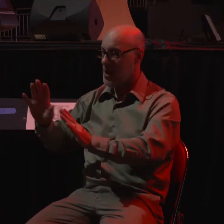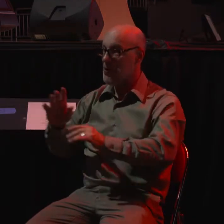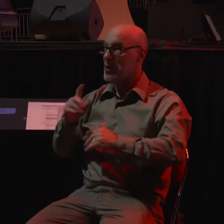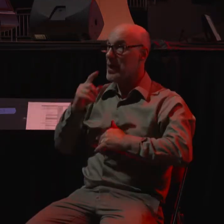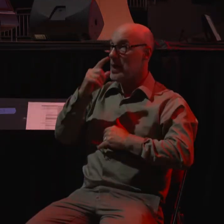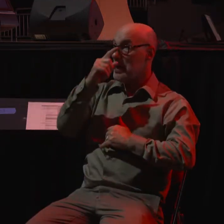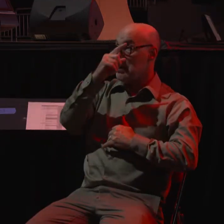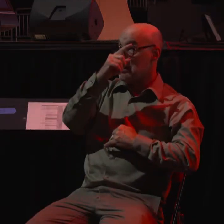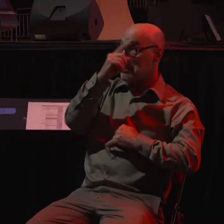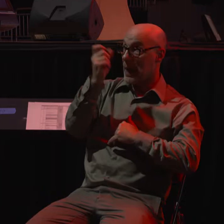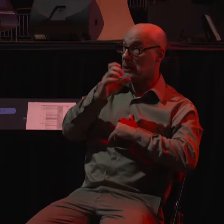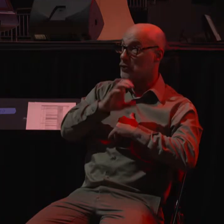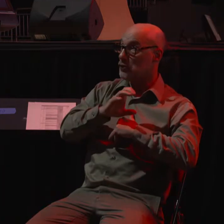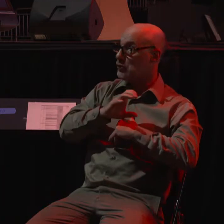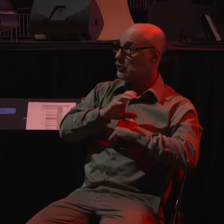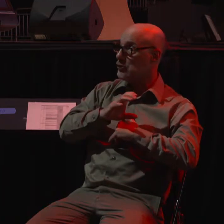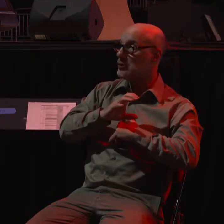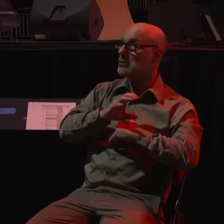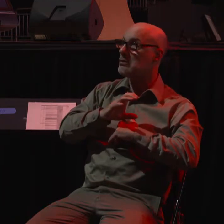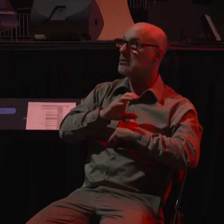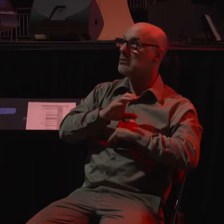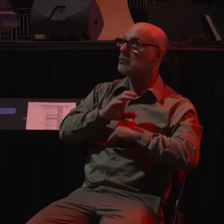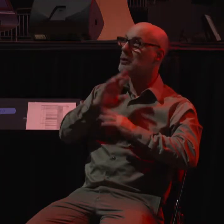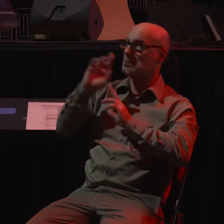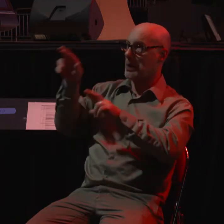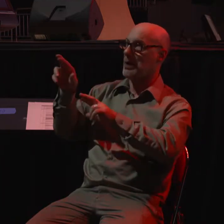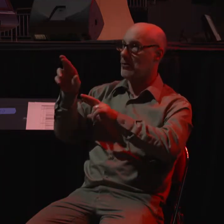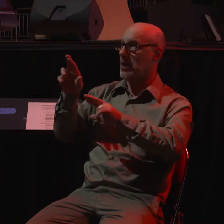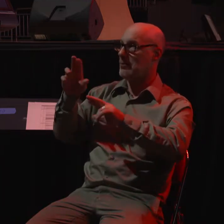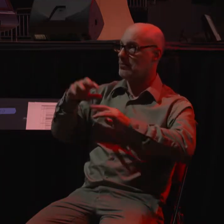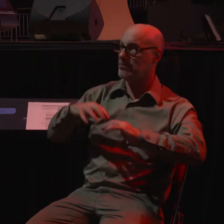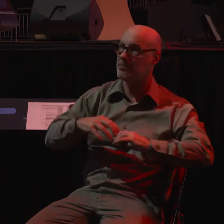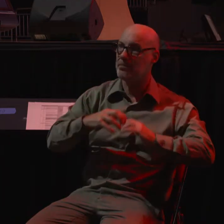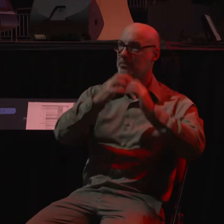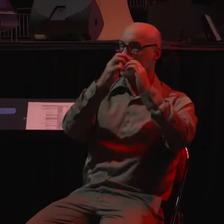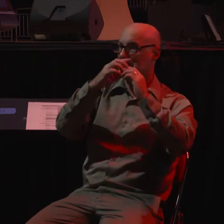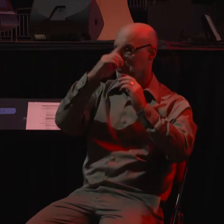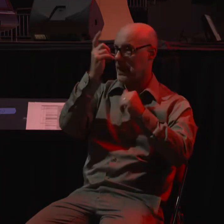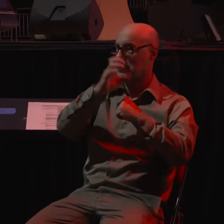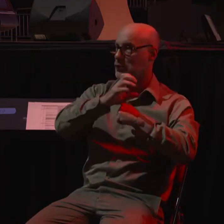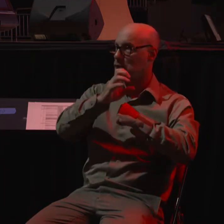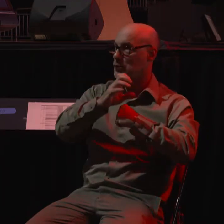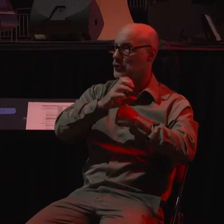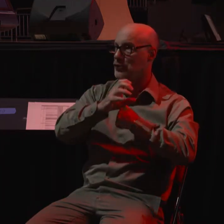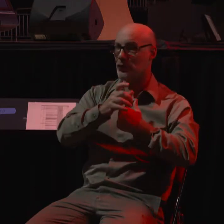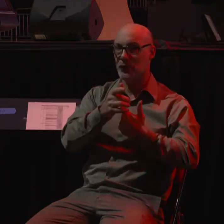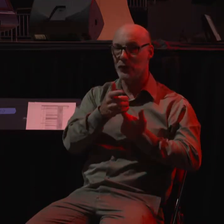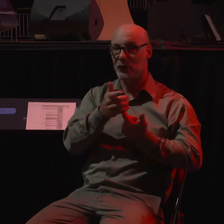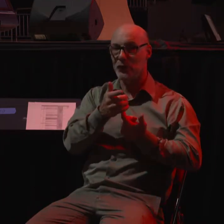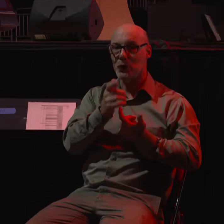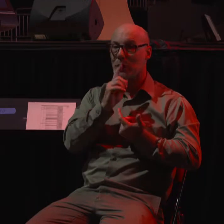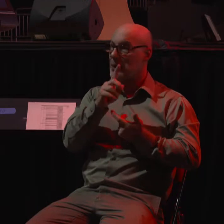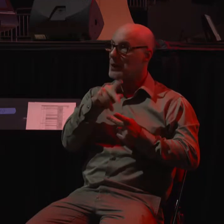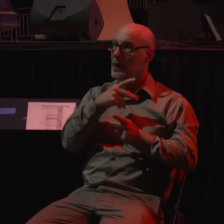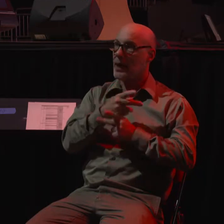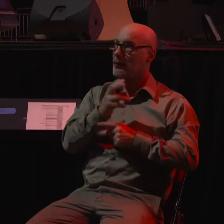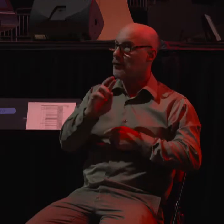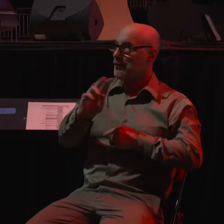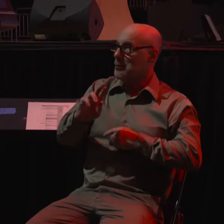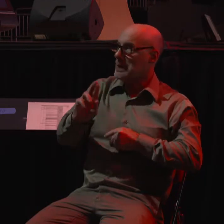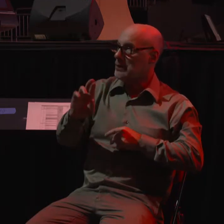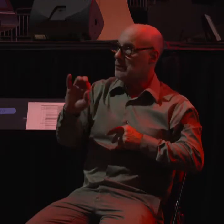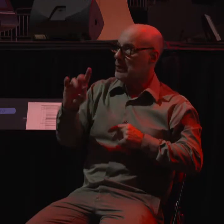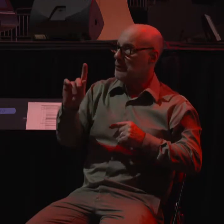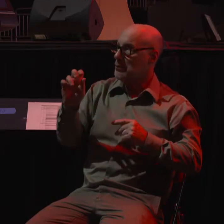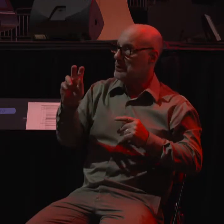and ecclesial response to that form of legalism. It was a kind of reformation, actually, to